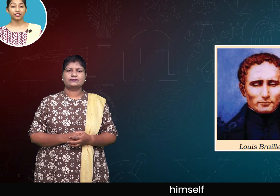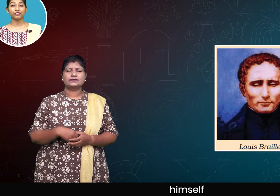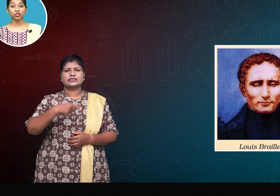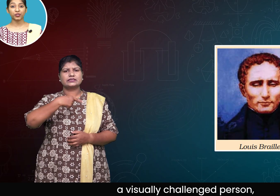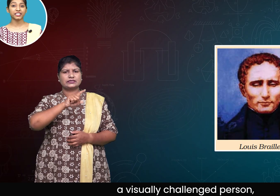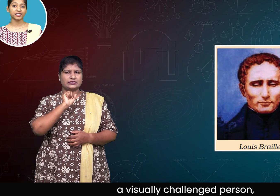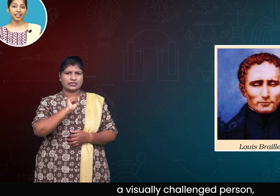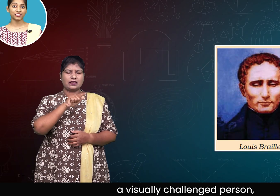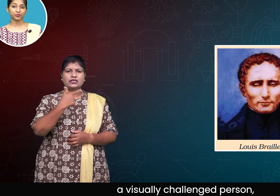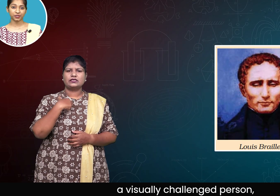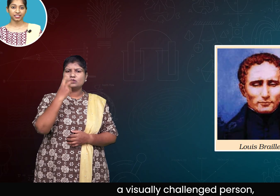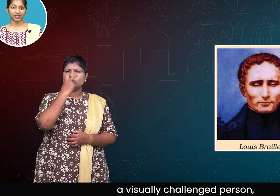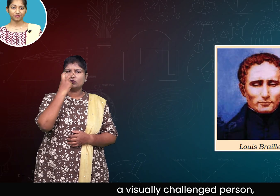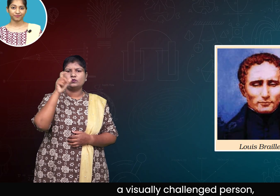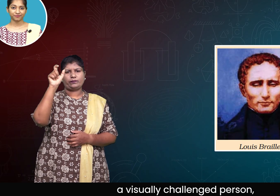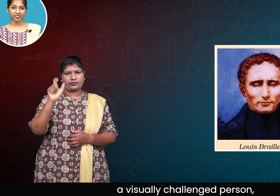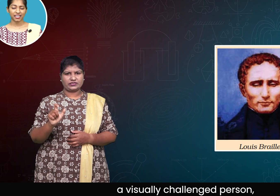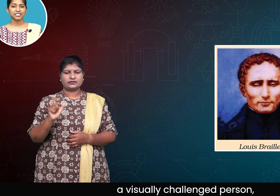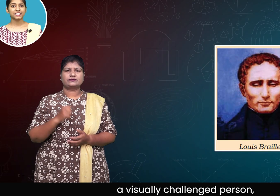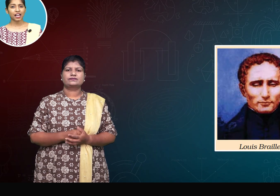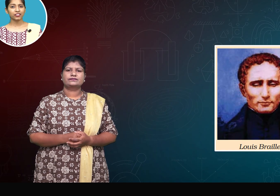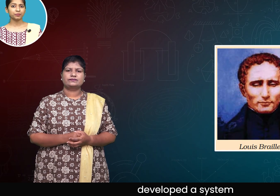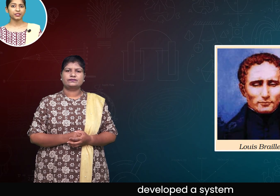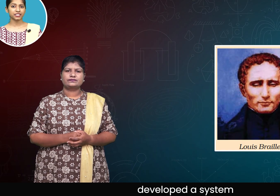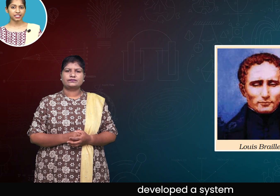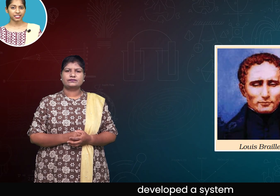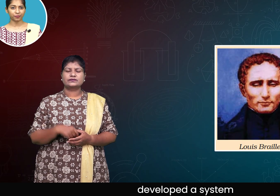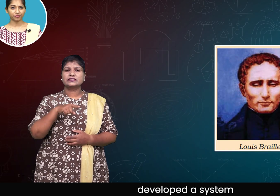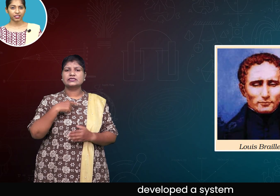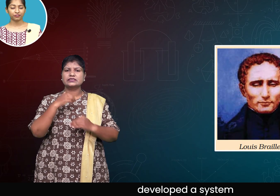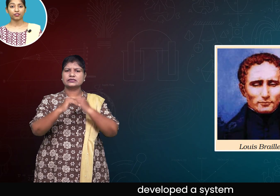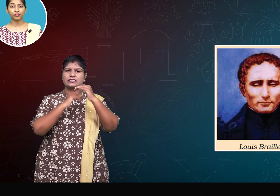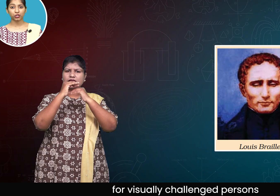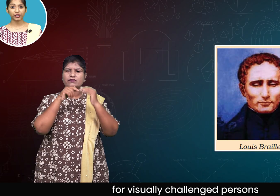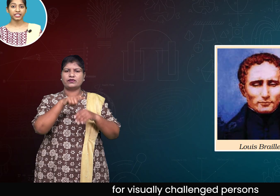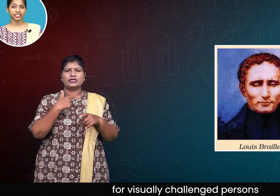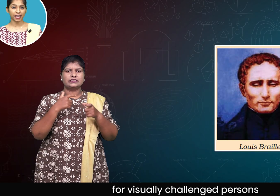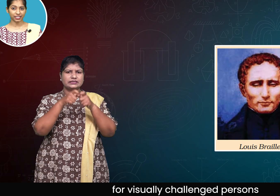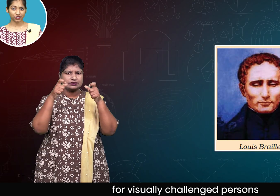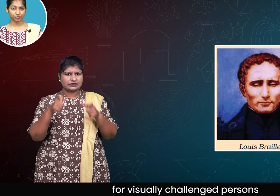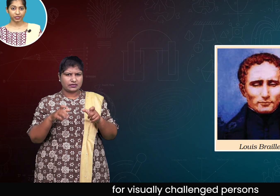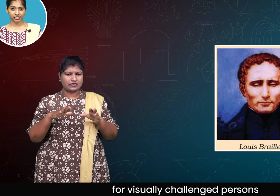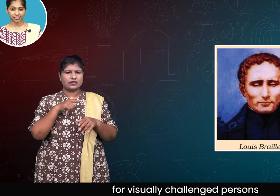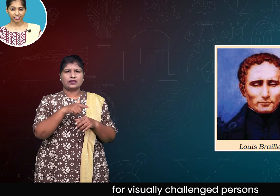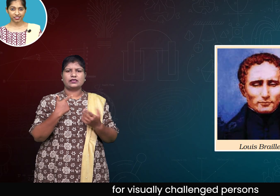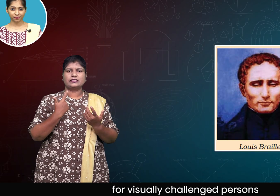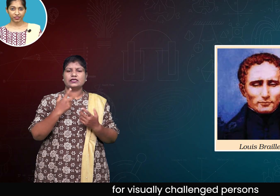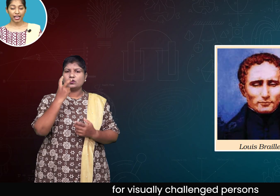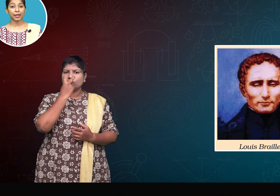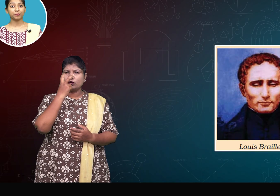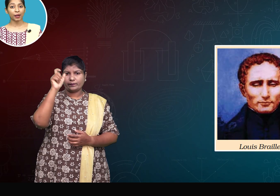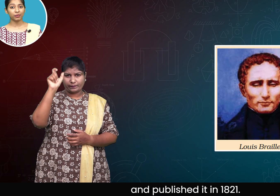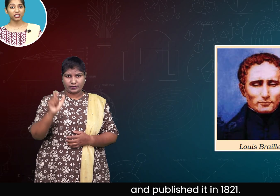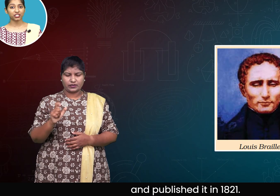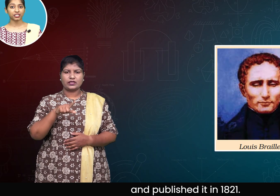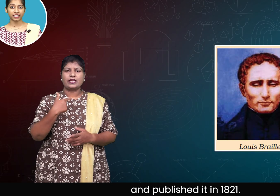himself a visually challenged person, developed a system for visually challenged persons